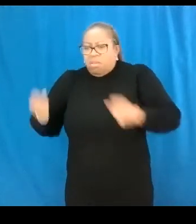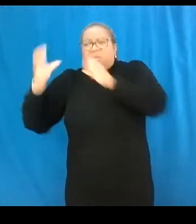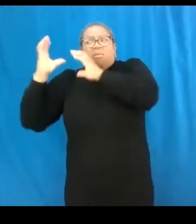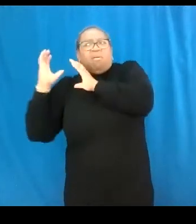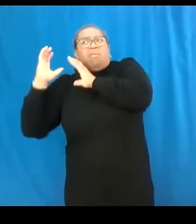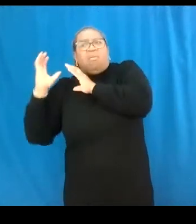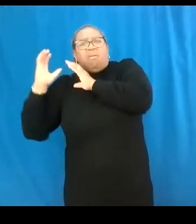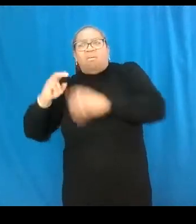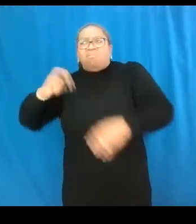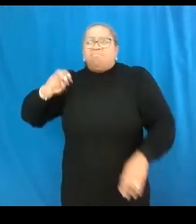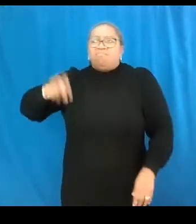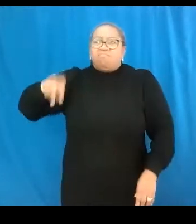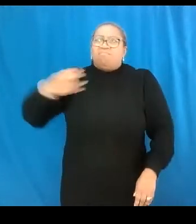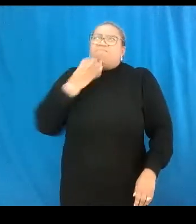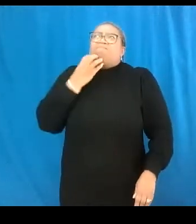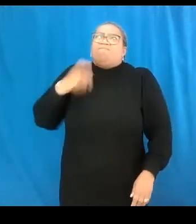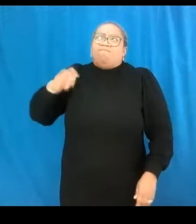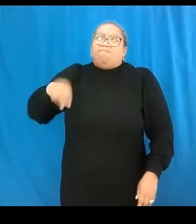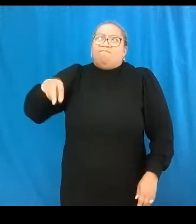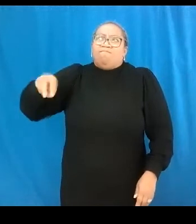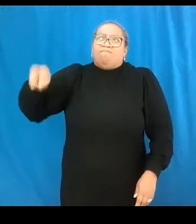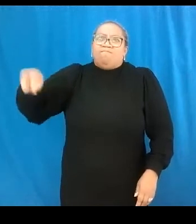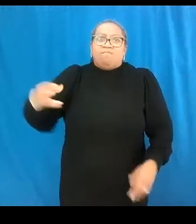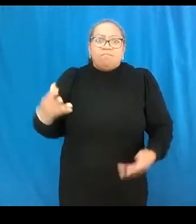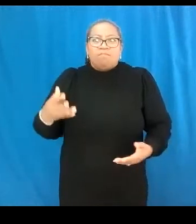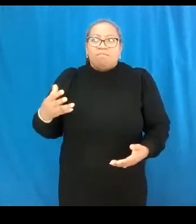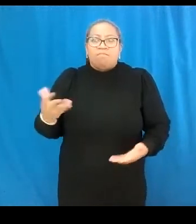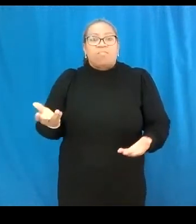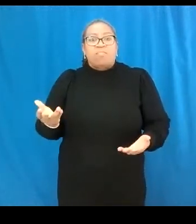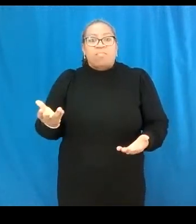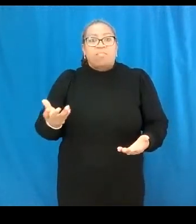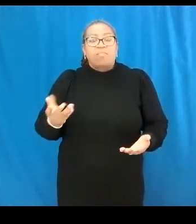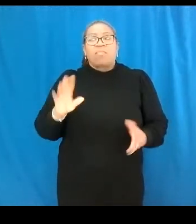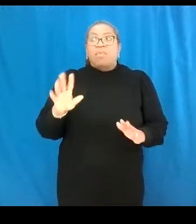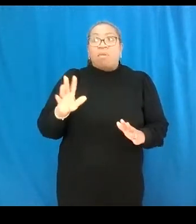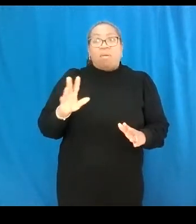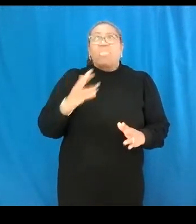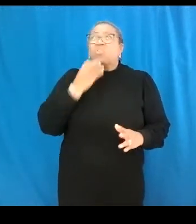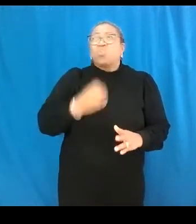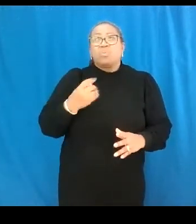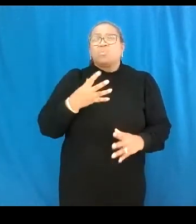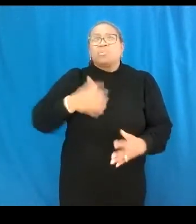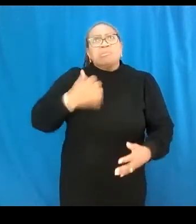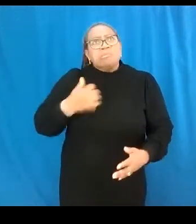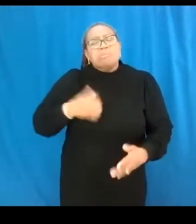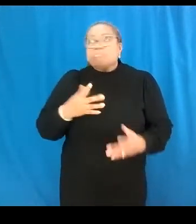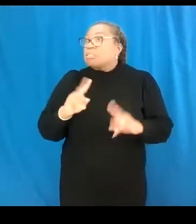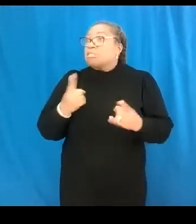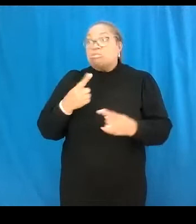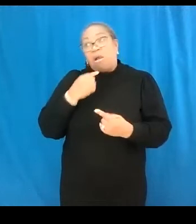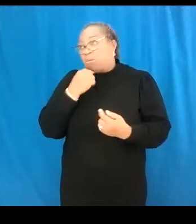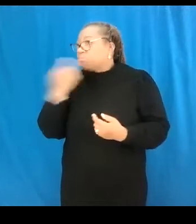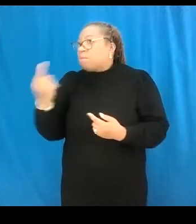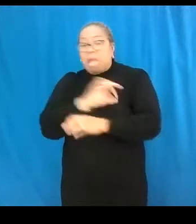tedious for the Jews. And it reminds me of when I was a teenager and I would be watching one of my favorite shows.